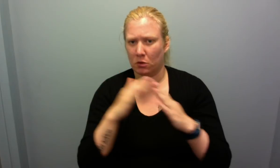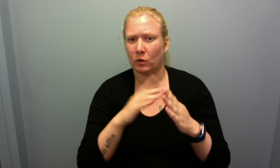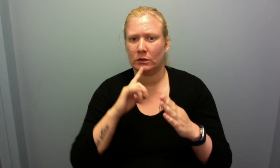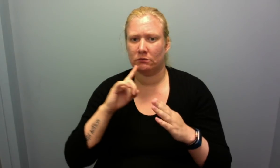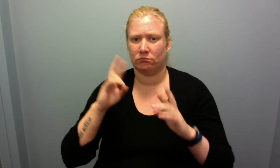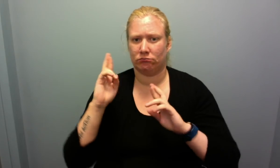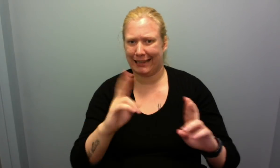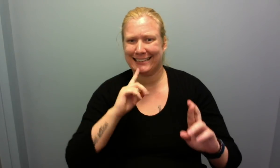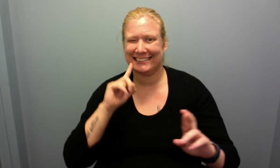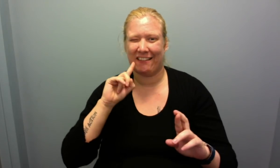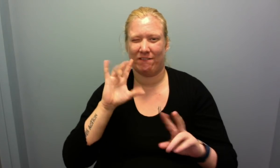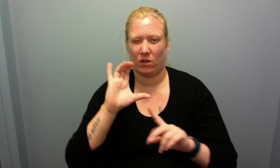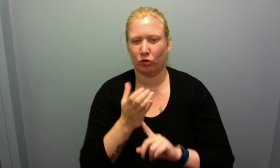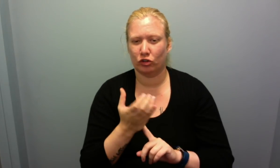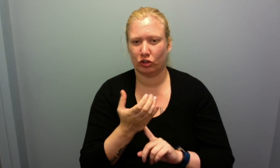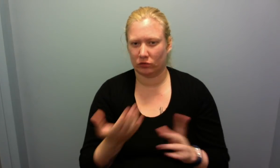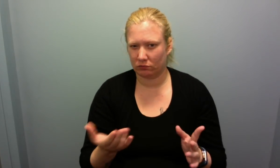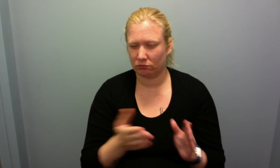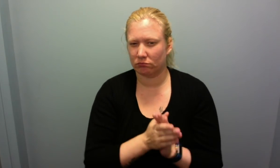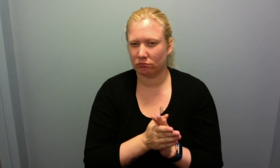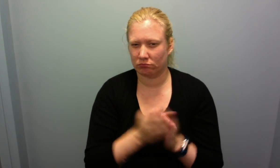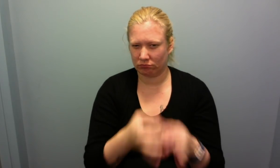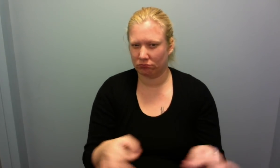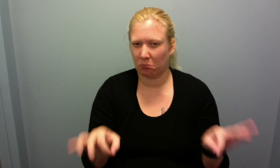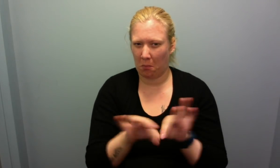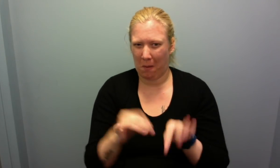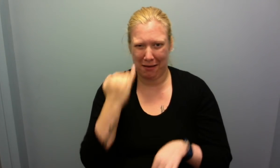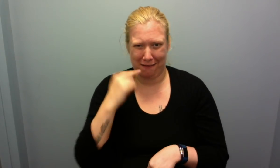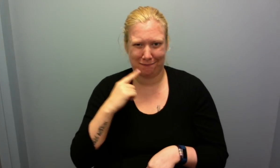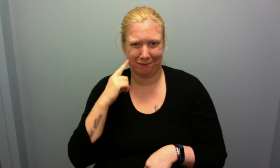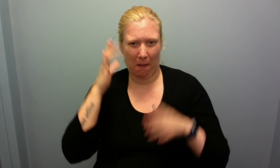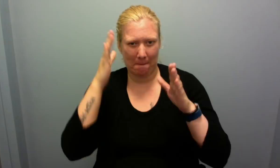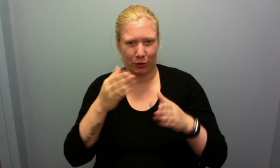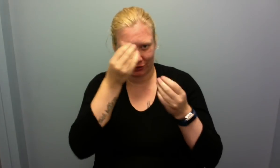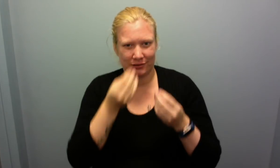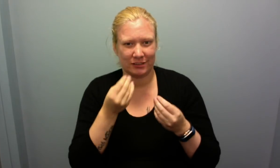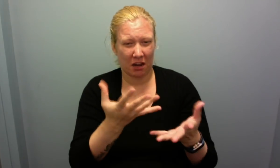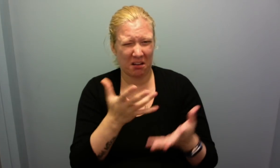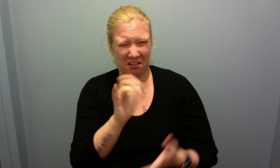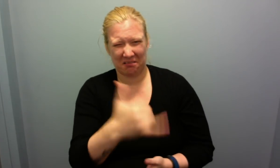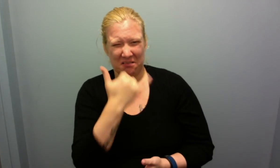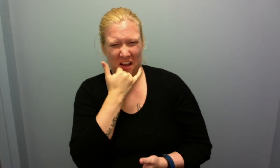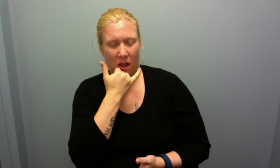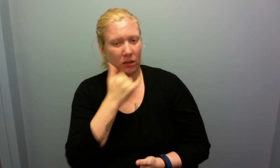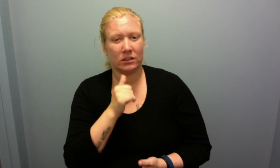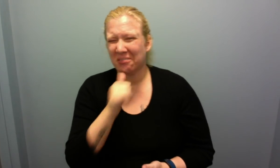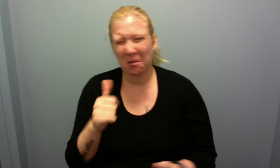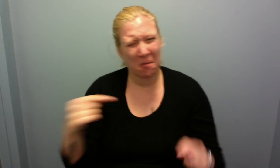want to emphasize that is hearing people, we need to respect deaf culture, deaf community, and deaf language. And if a deaf person tells you that